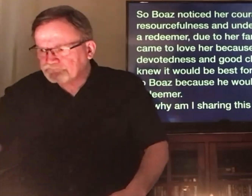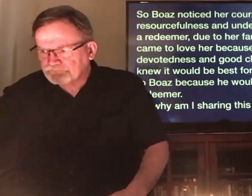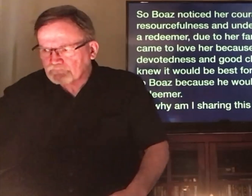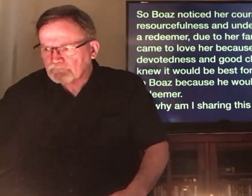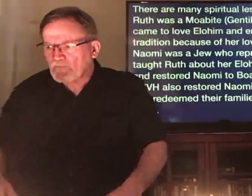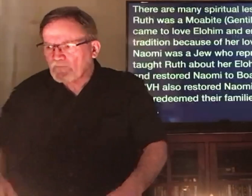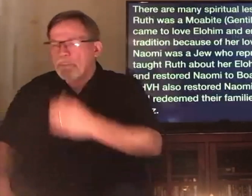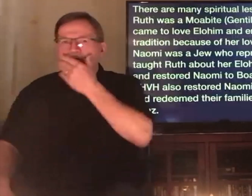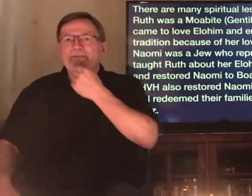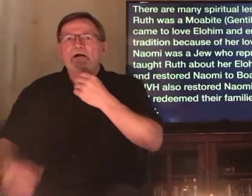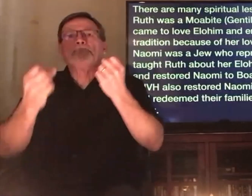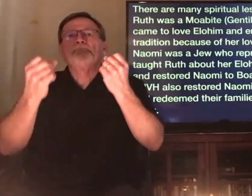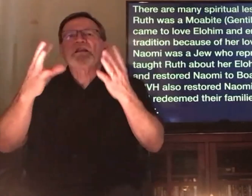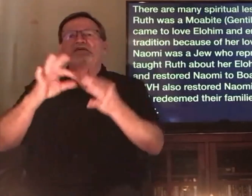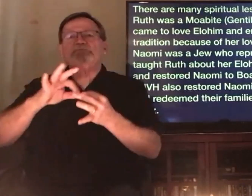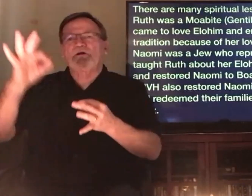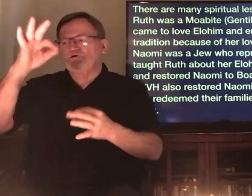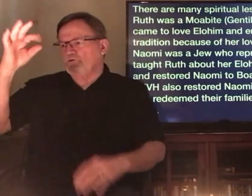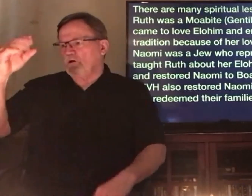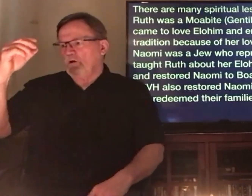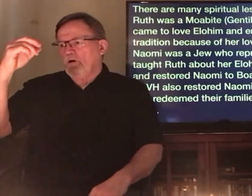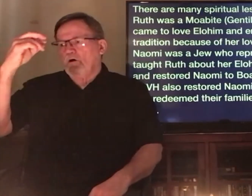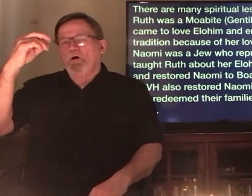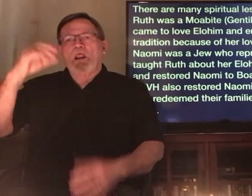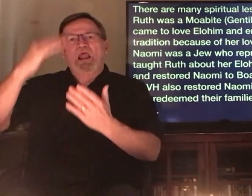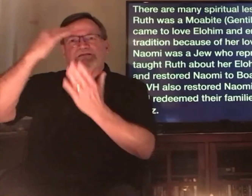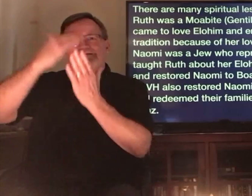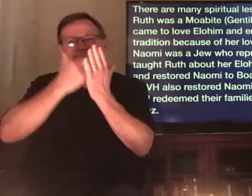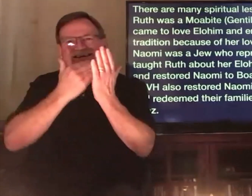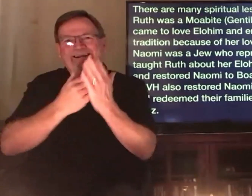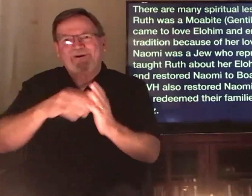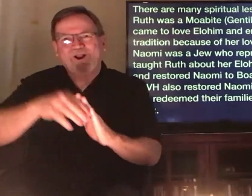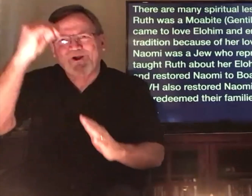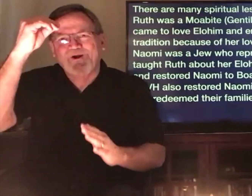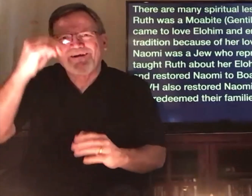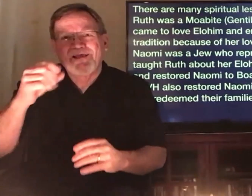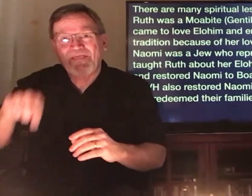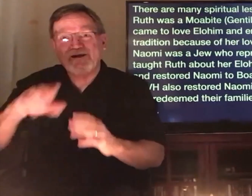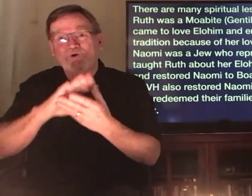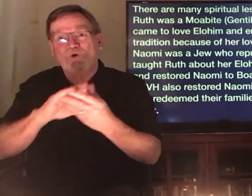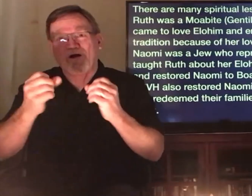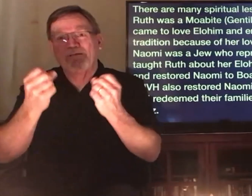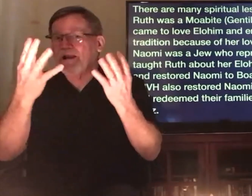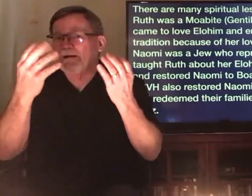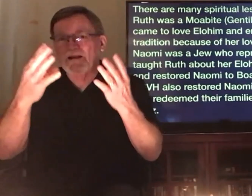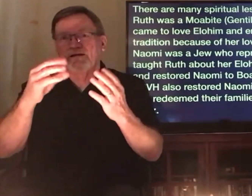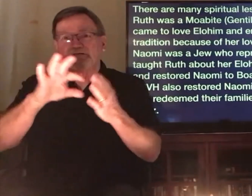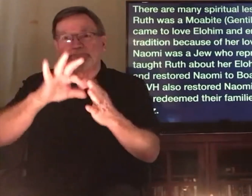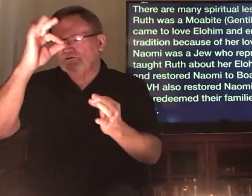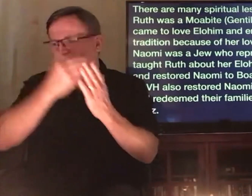Boaz noted her courage and her resourceful thing